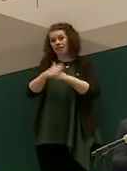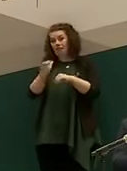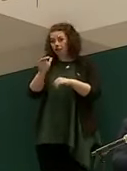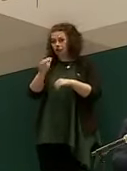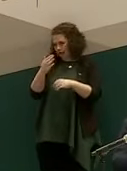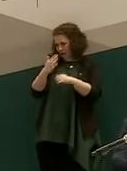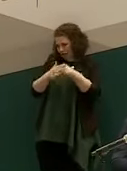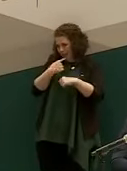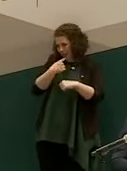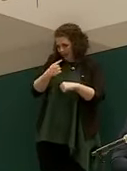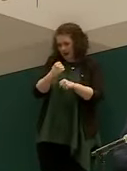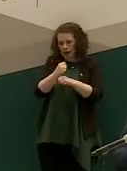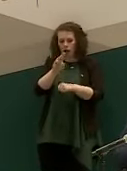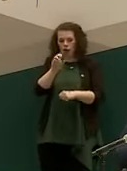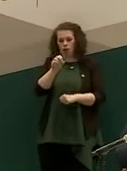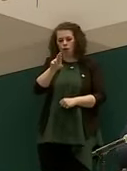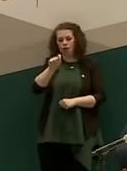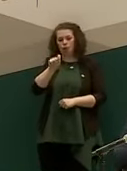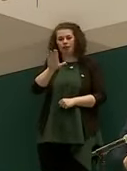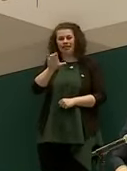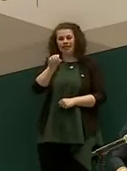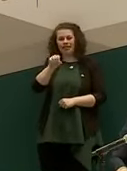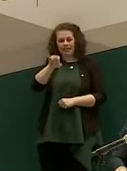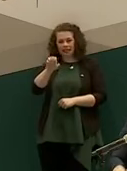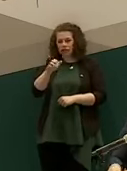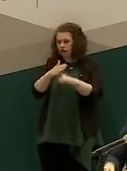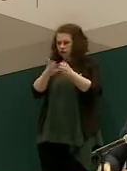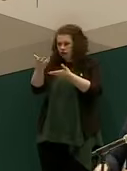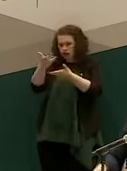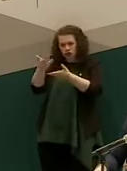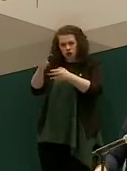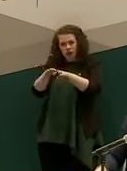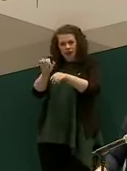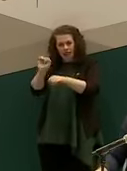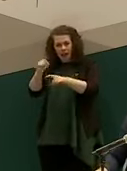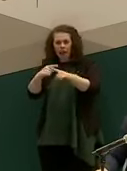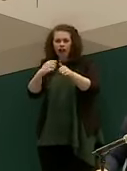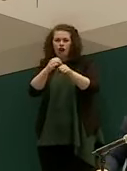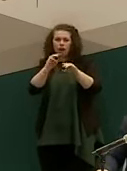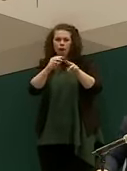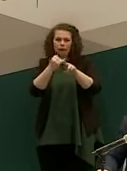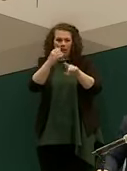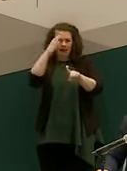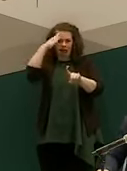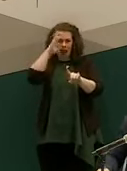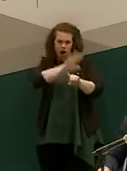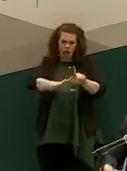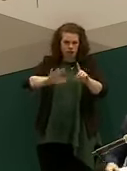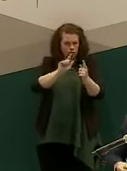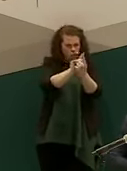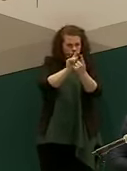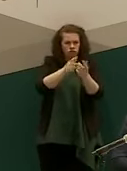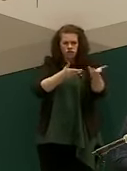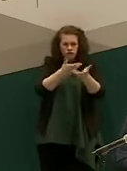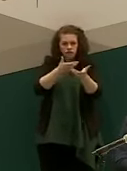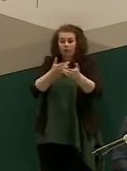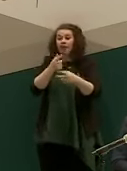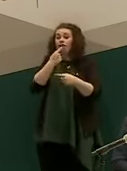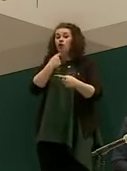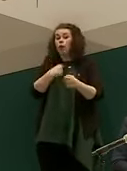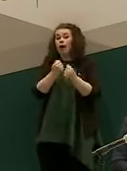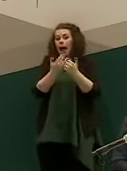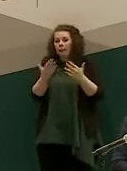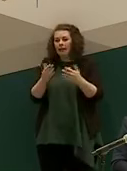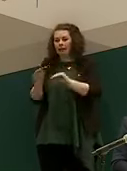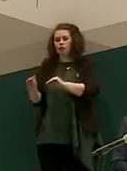today, but to consultant colleagues and clinicians around the country, that they're able to tell me of transfers that have taken place. It's